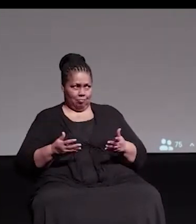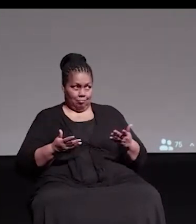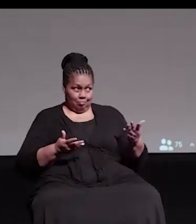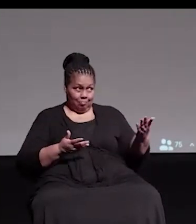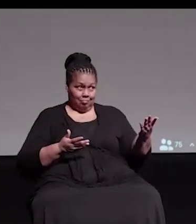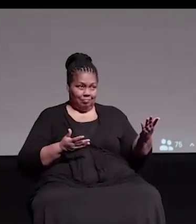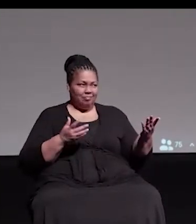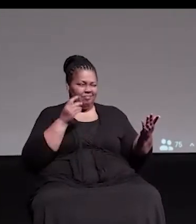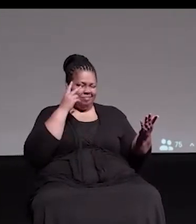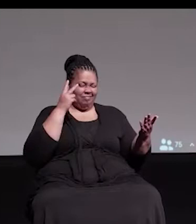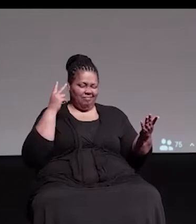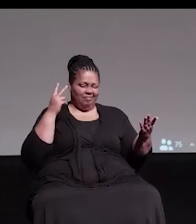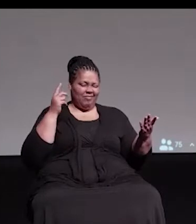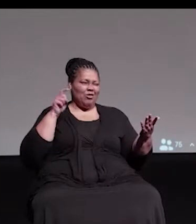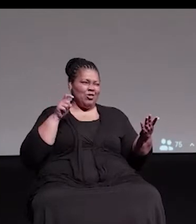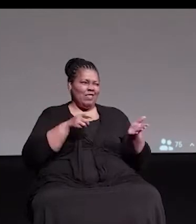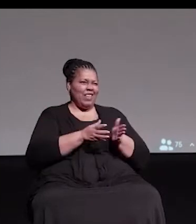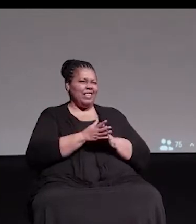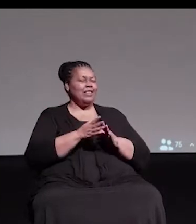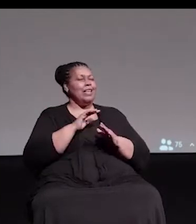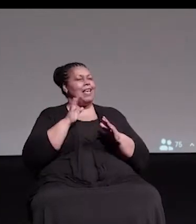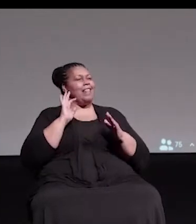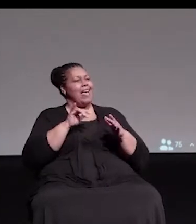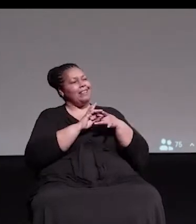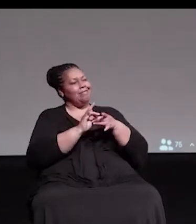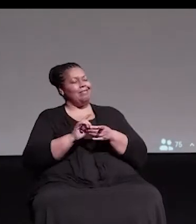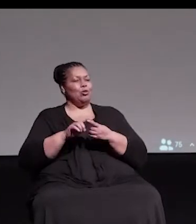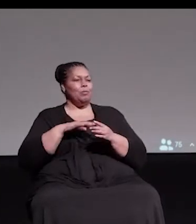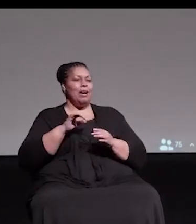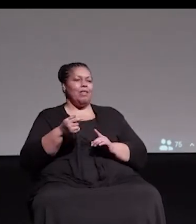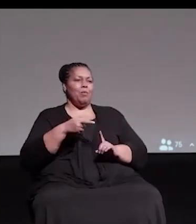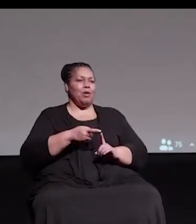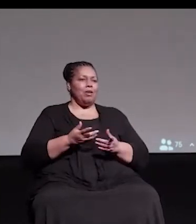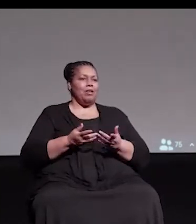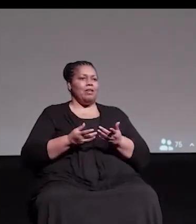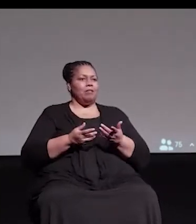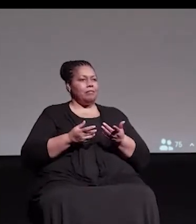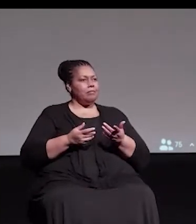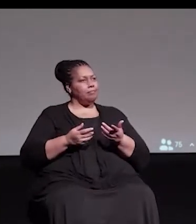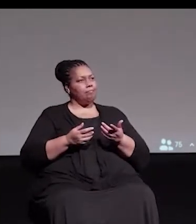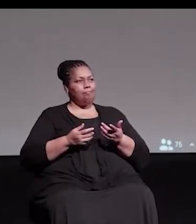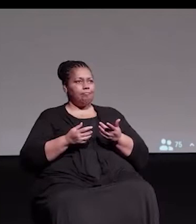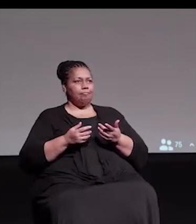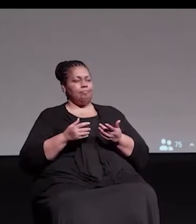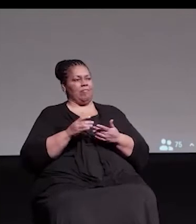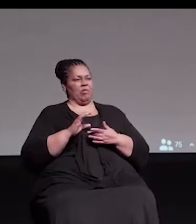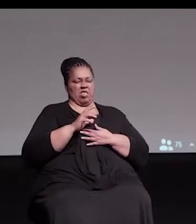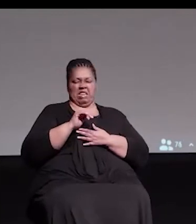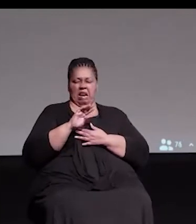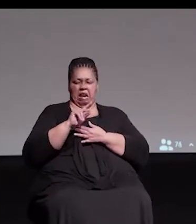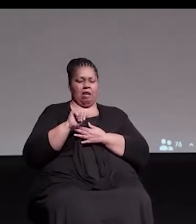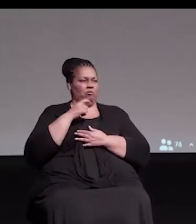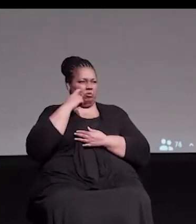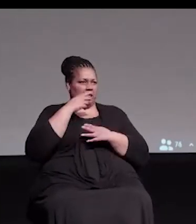And I guess that brings to mind like sort of another point, which is like, I think like Kristina was talking